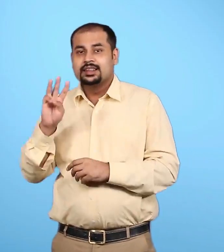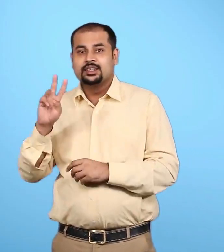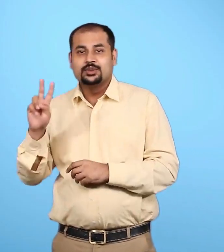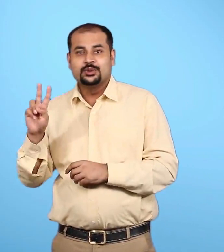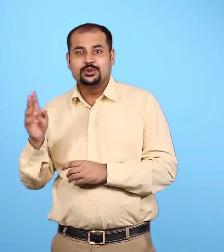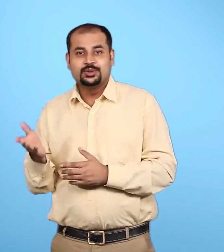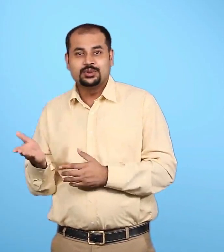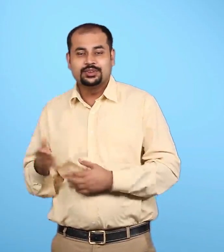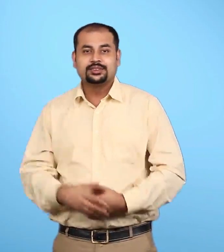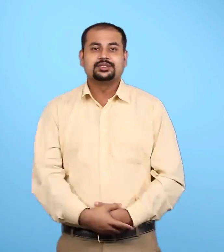32,